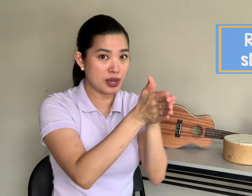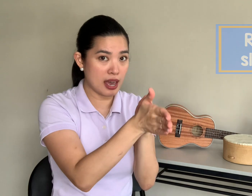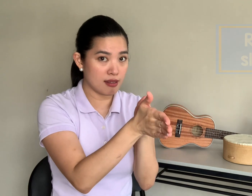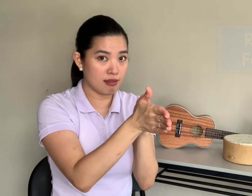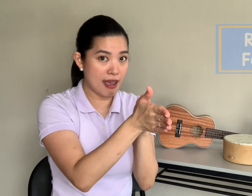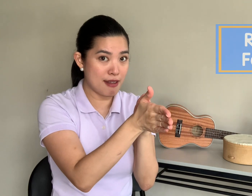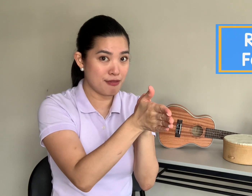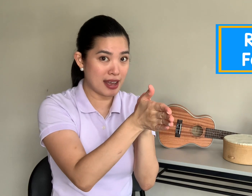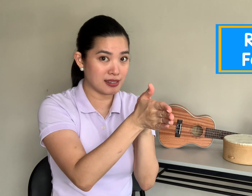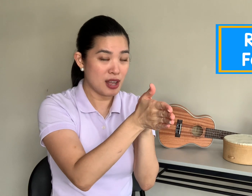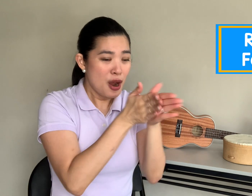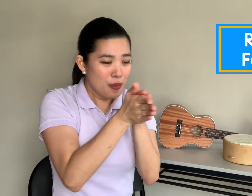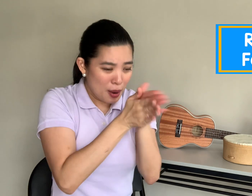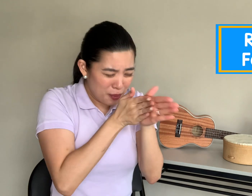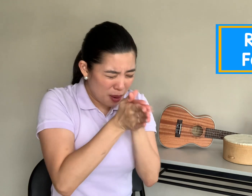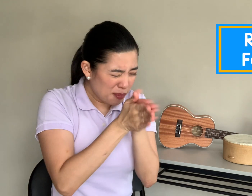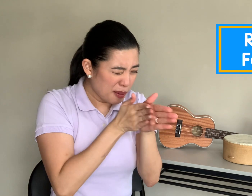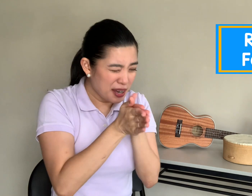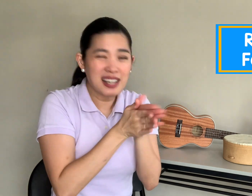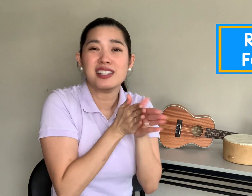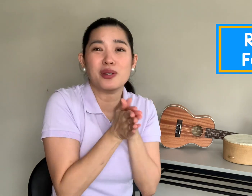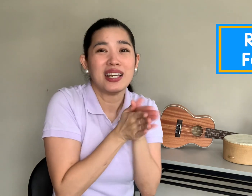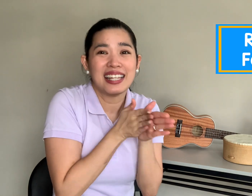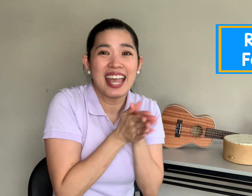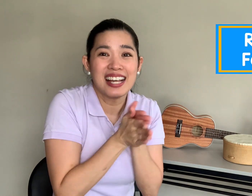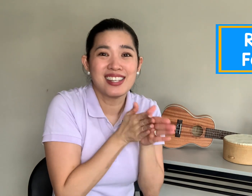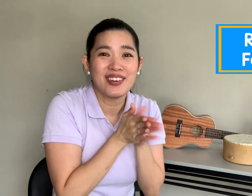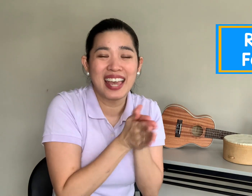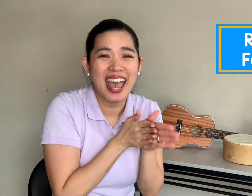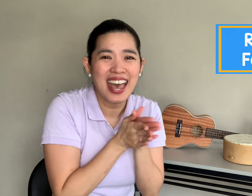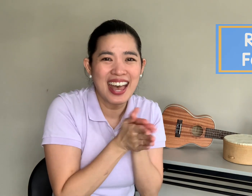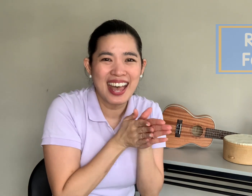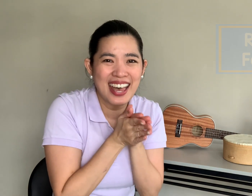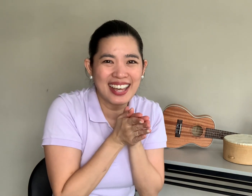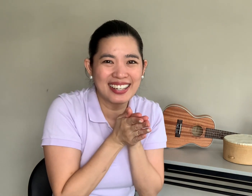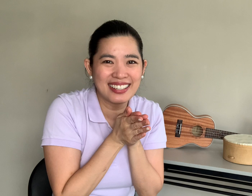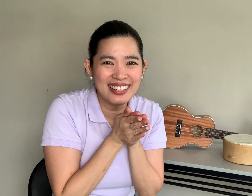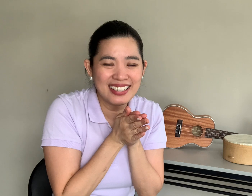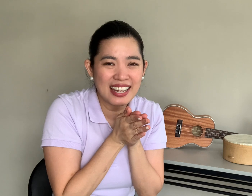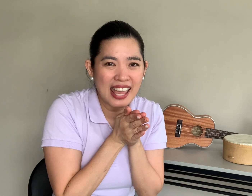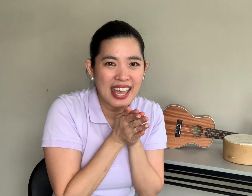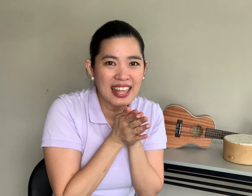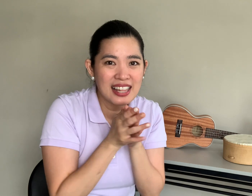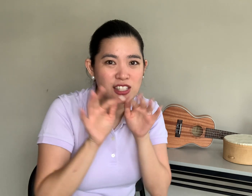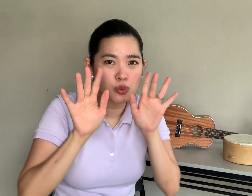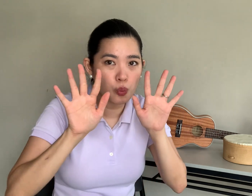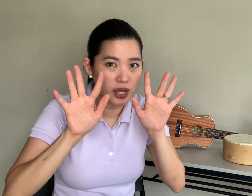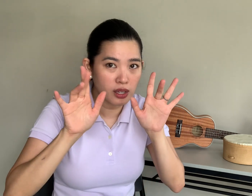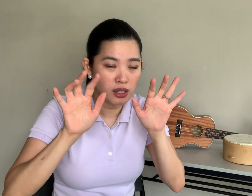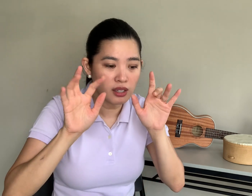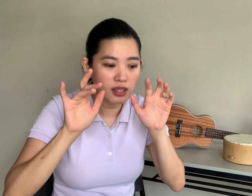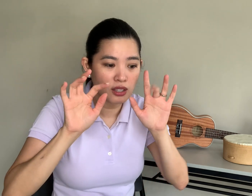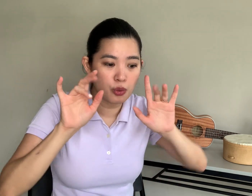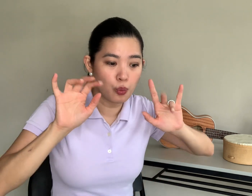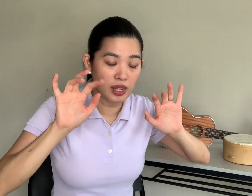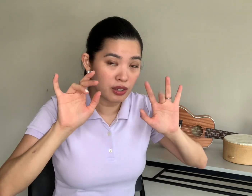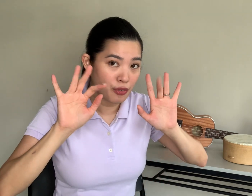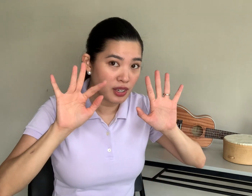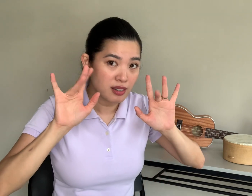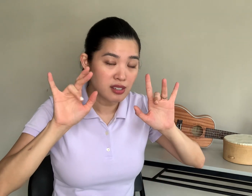can. And fast. Rub, rub, rub your hands as quickly as you can. And let's wiggle. Can you wiggle your fingers?